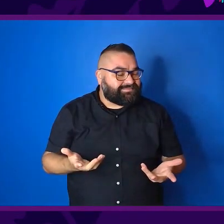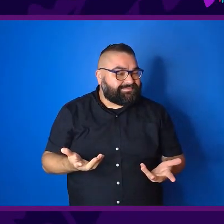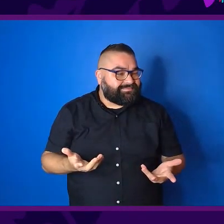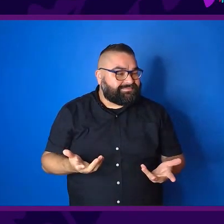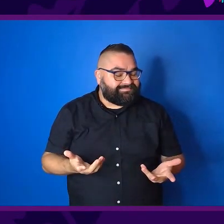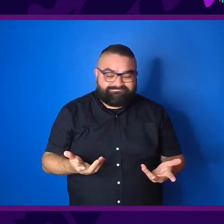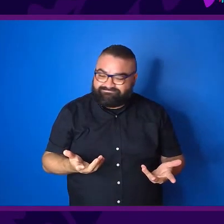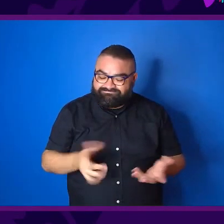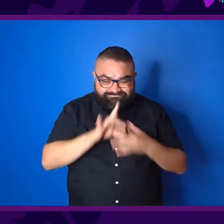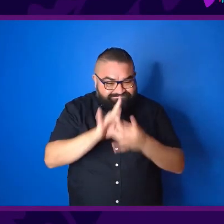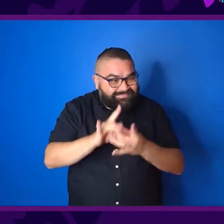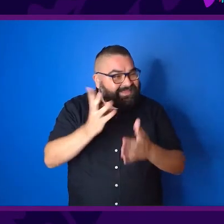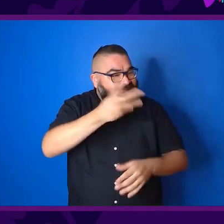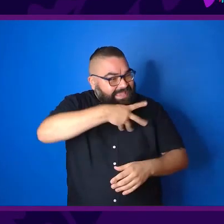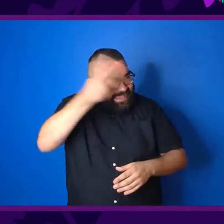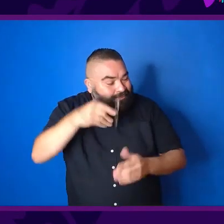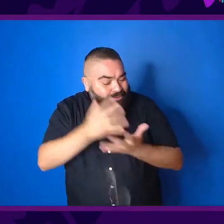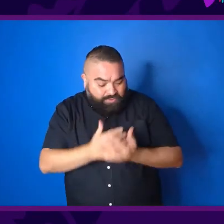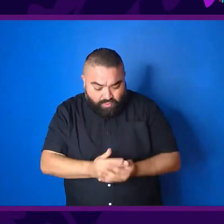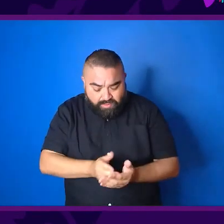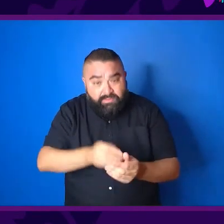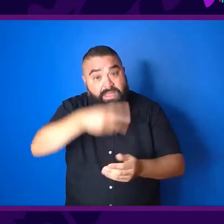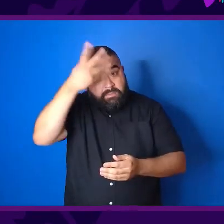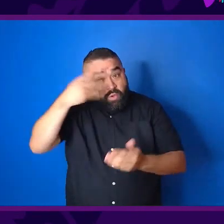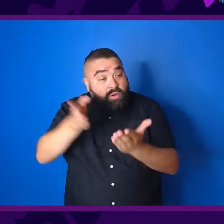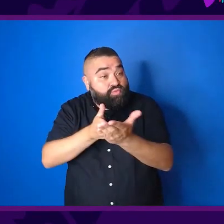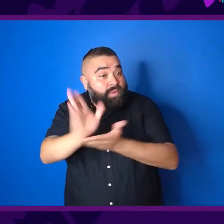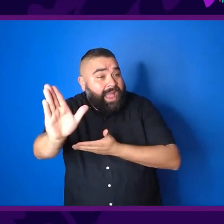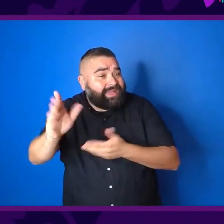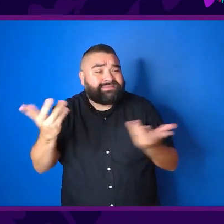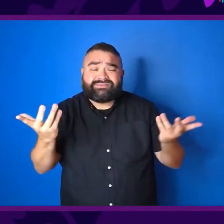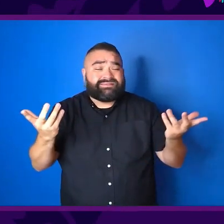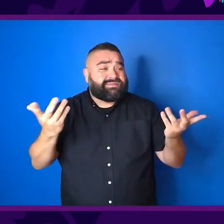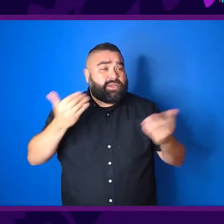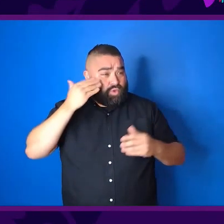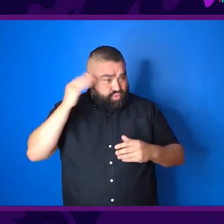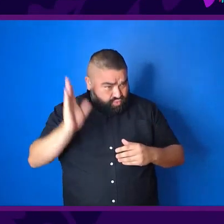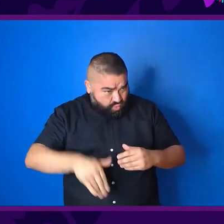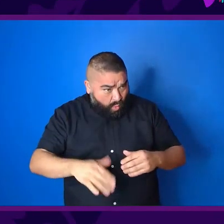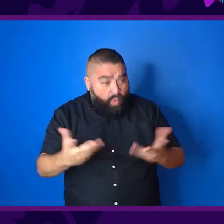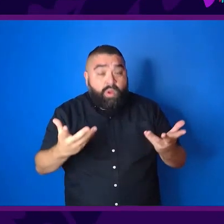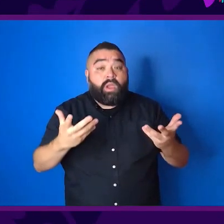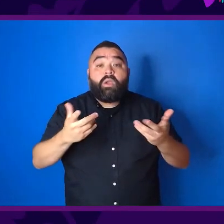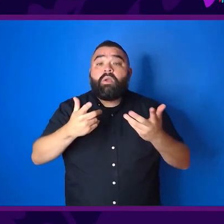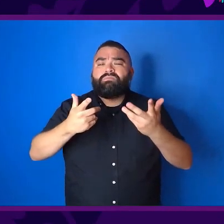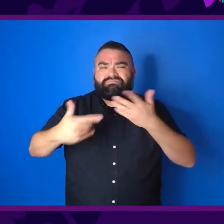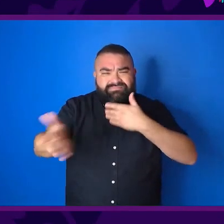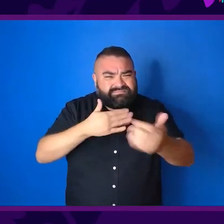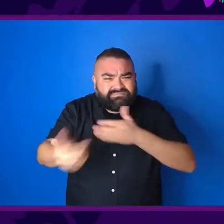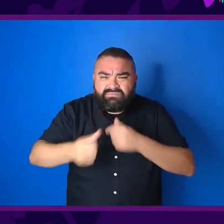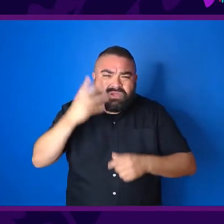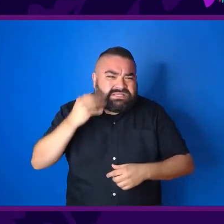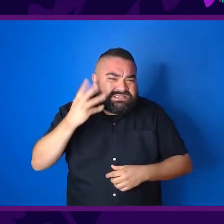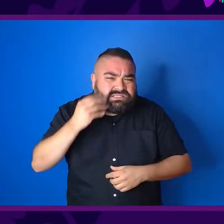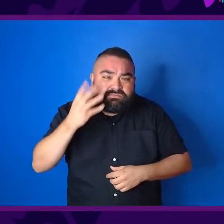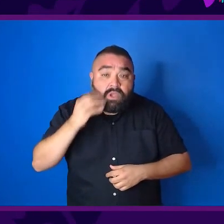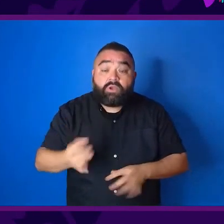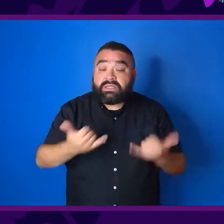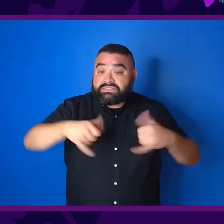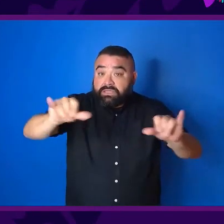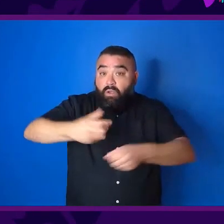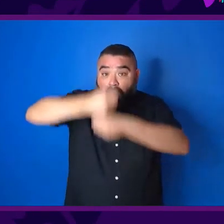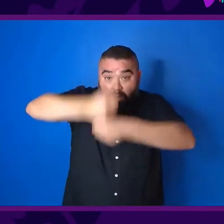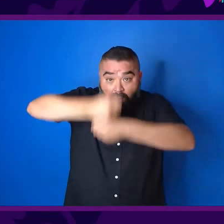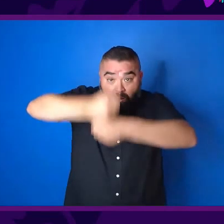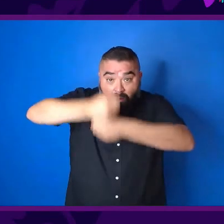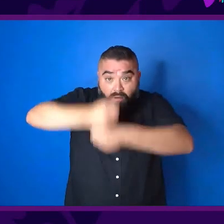immigrants or whether it's around the efforts to stop conflicts wherever we've been, on the picket line themselves.